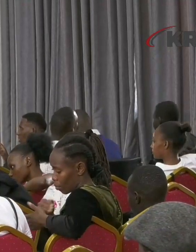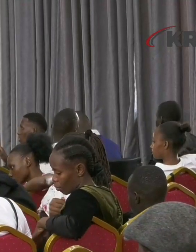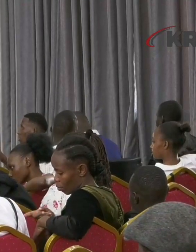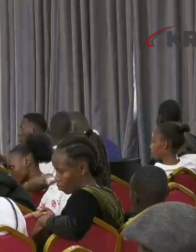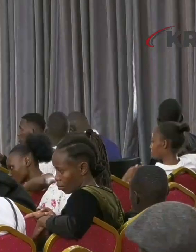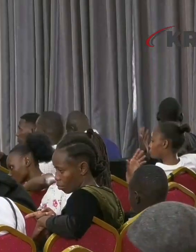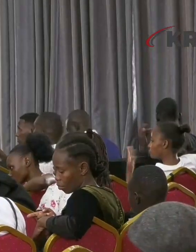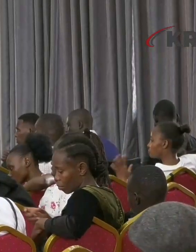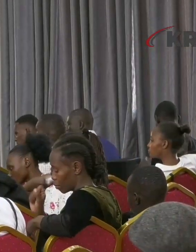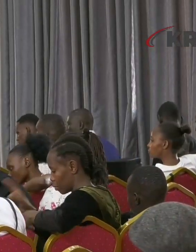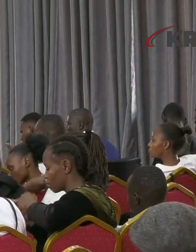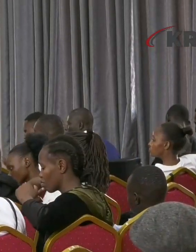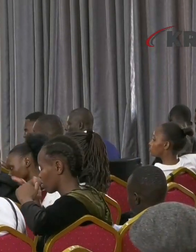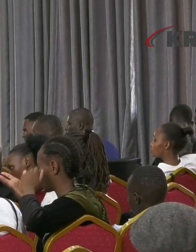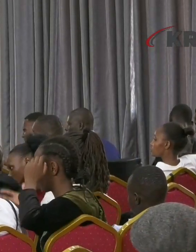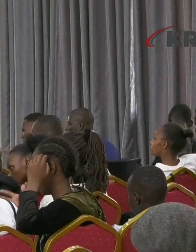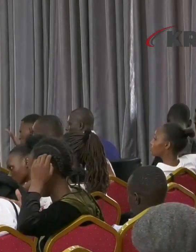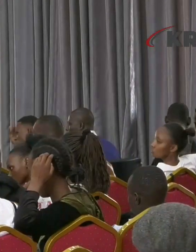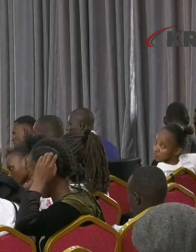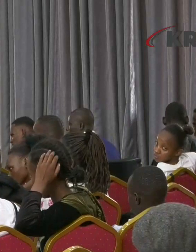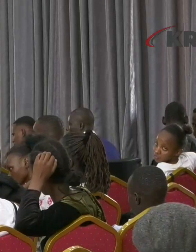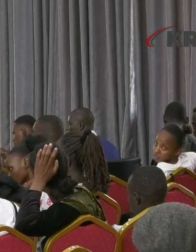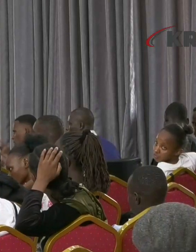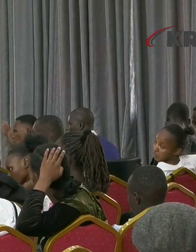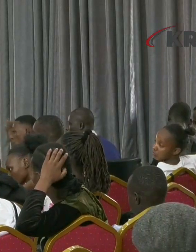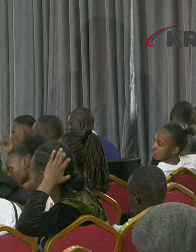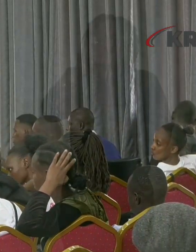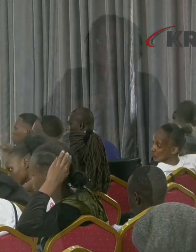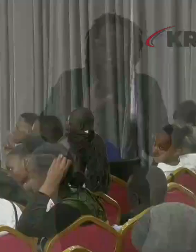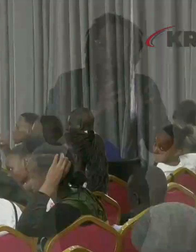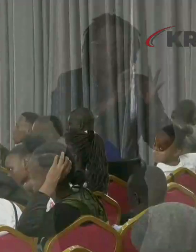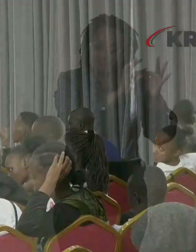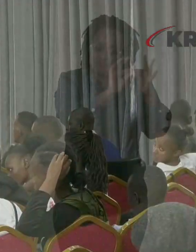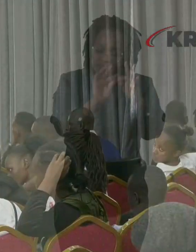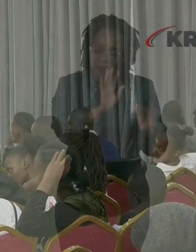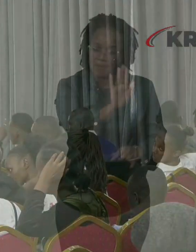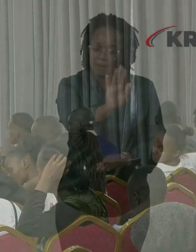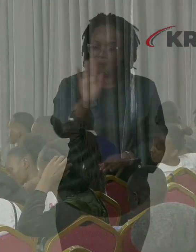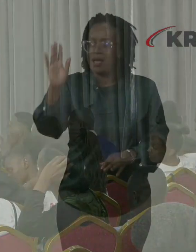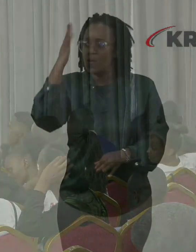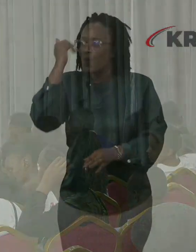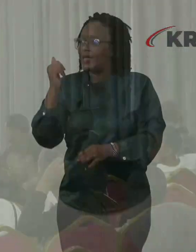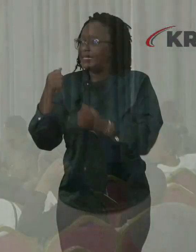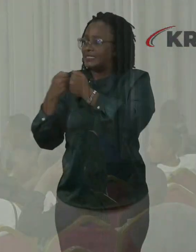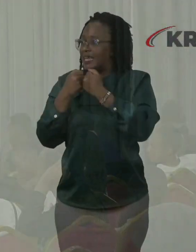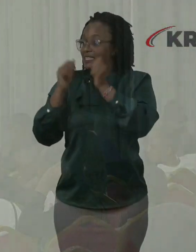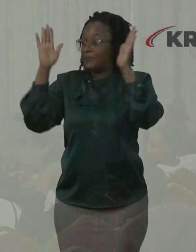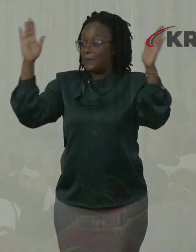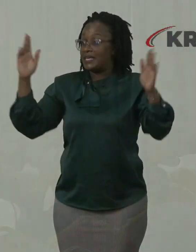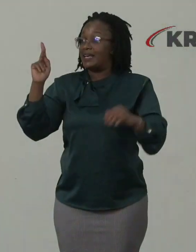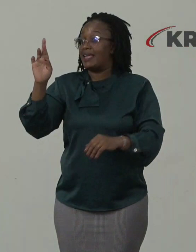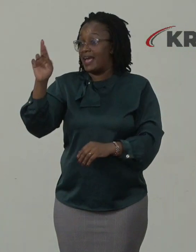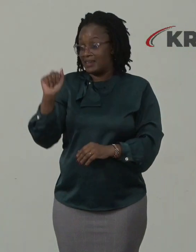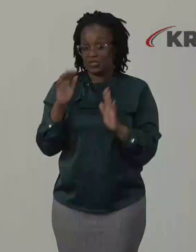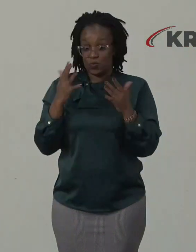is where we will need your cooperation. Because one of the challenges that we have in KRA is